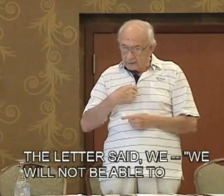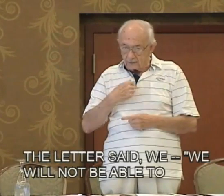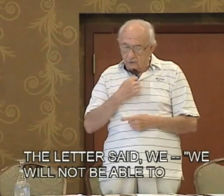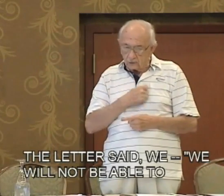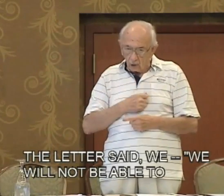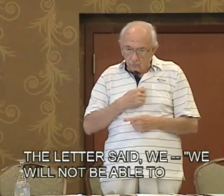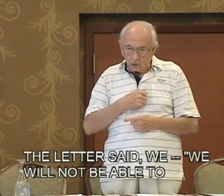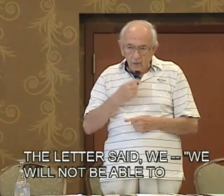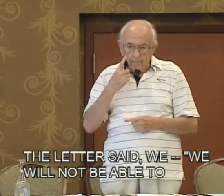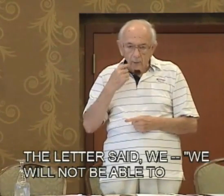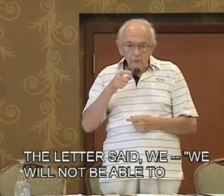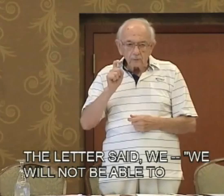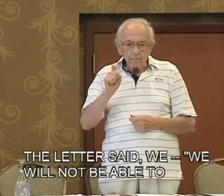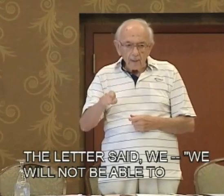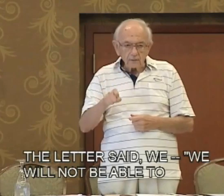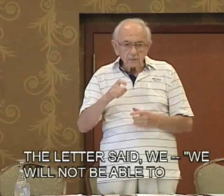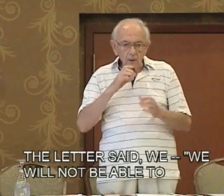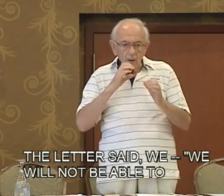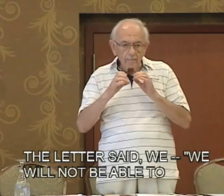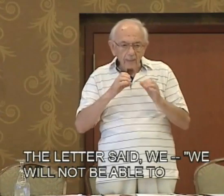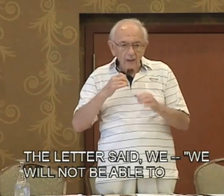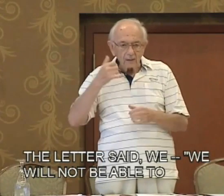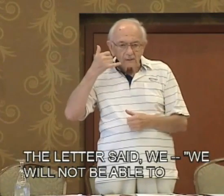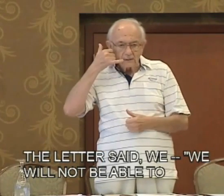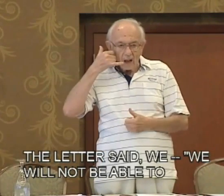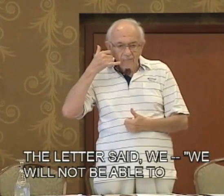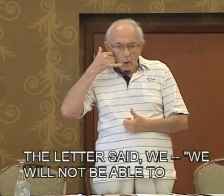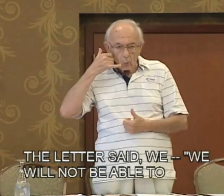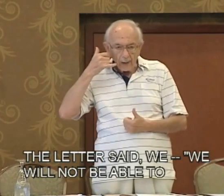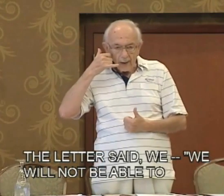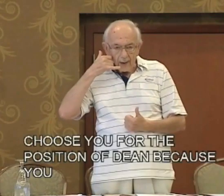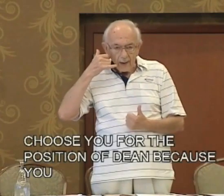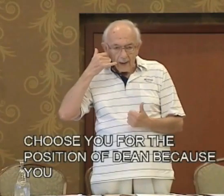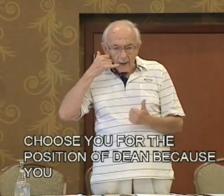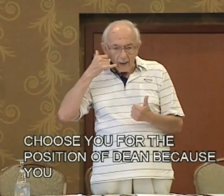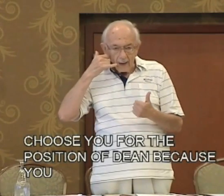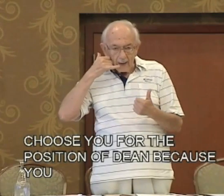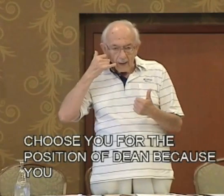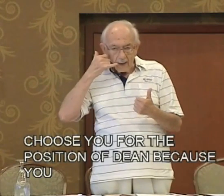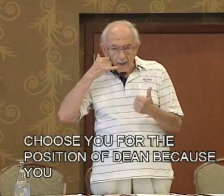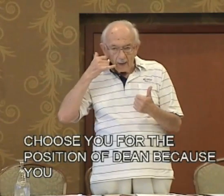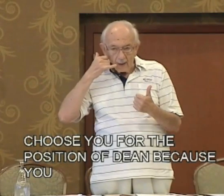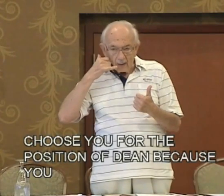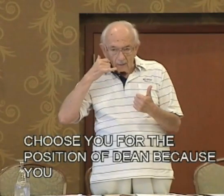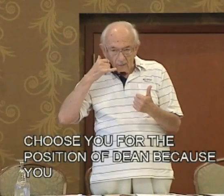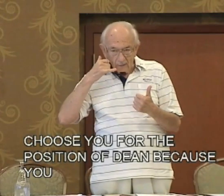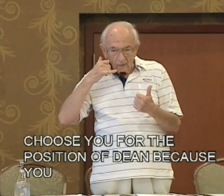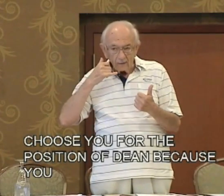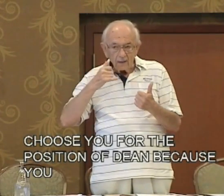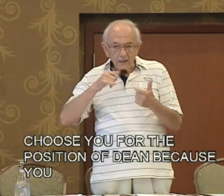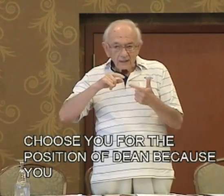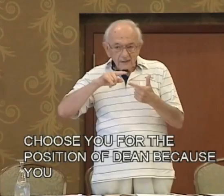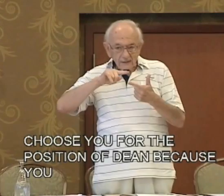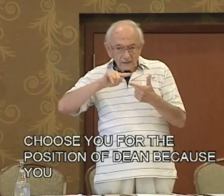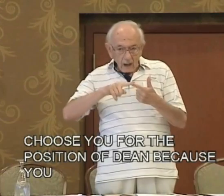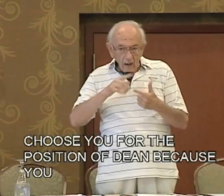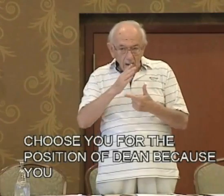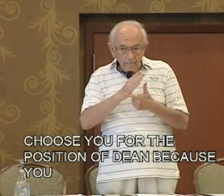able to choose you for the position of dean because you must that person must be able to talk on the telephone